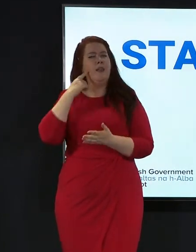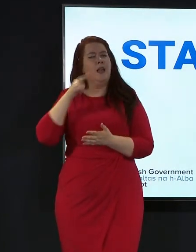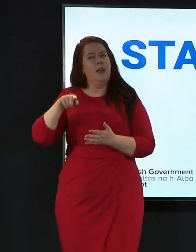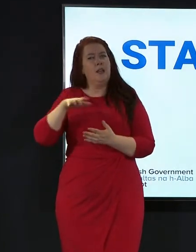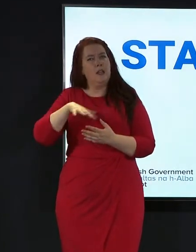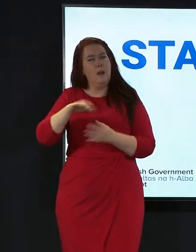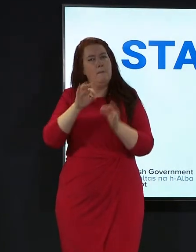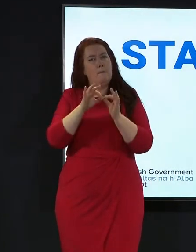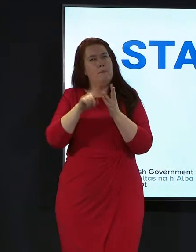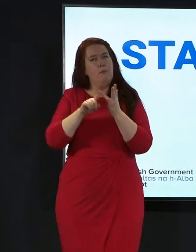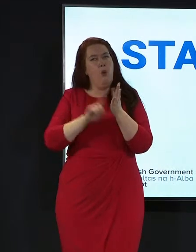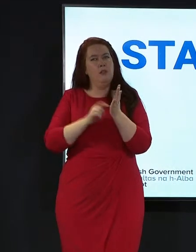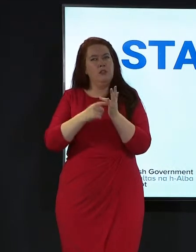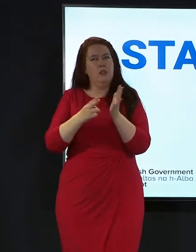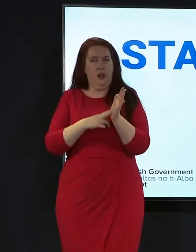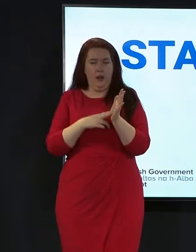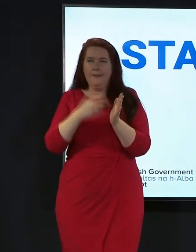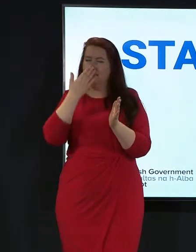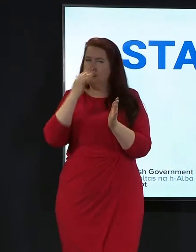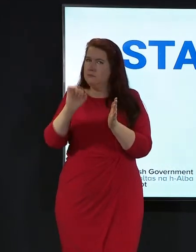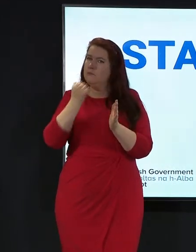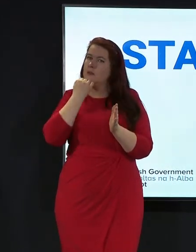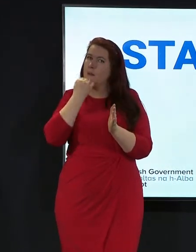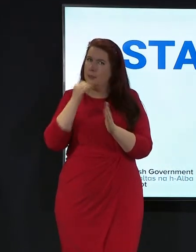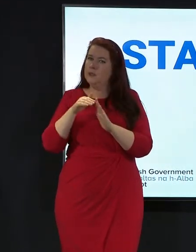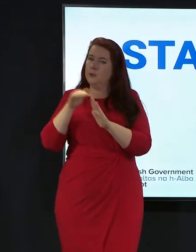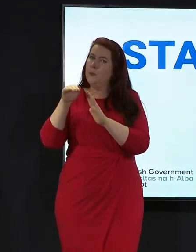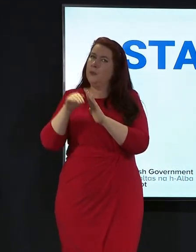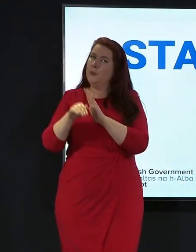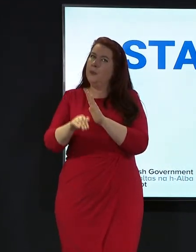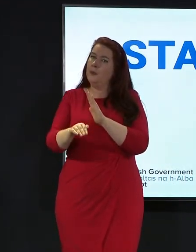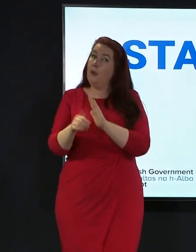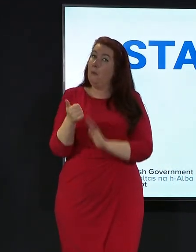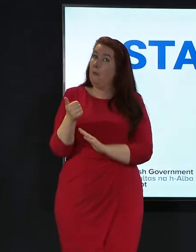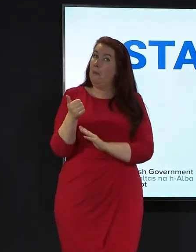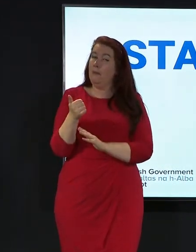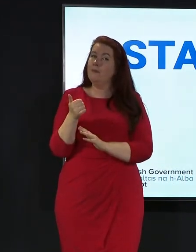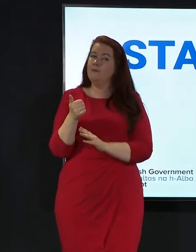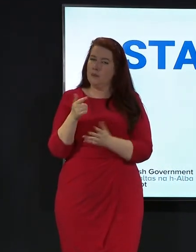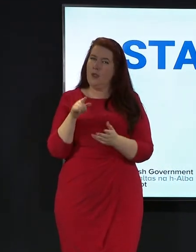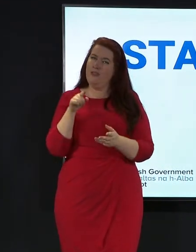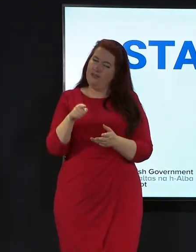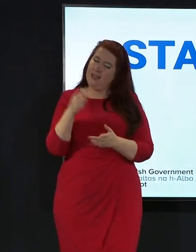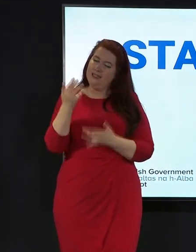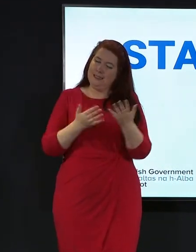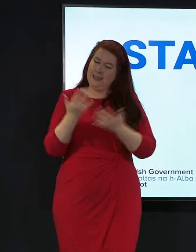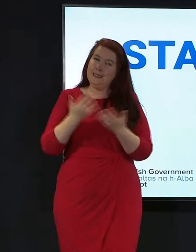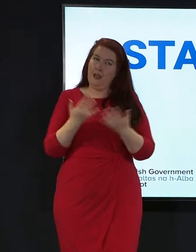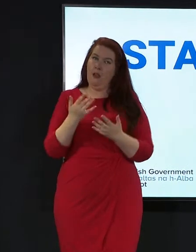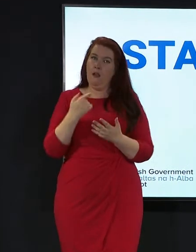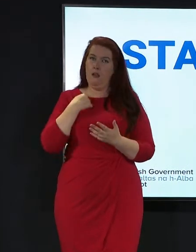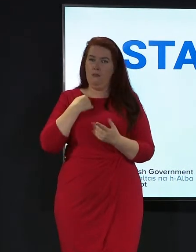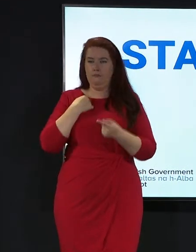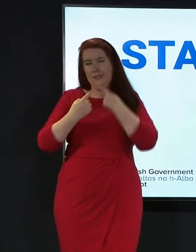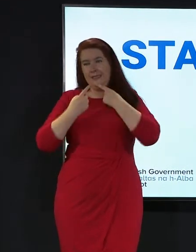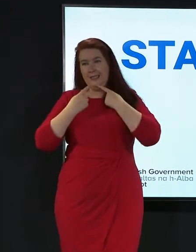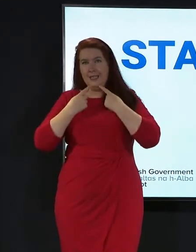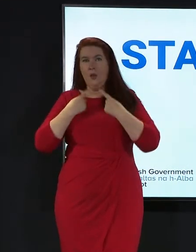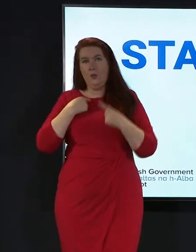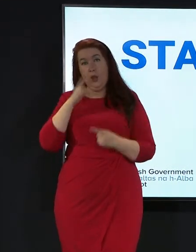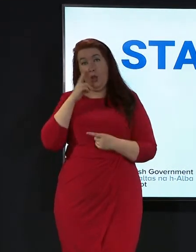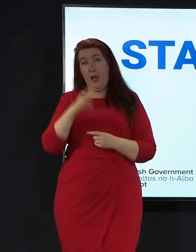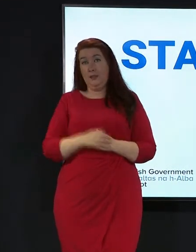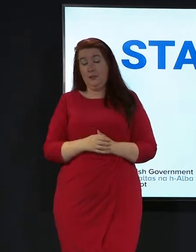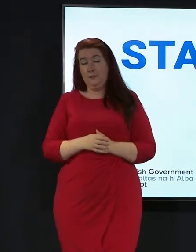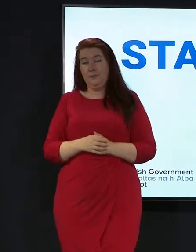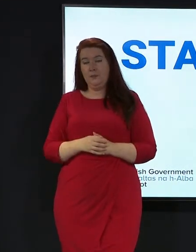been an improvement, and case rates in Bolton have been going down. So those are that's the data we've been looking at.